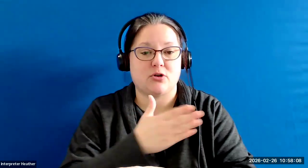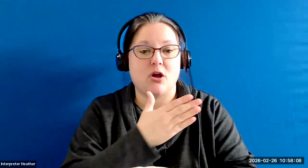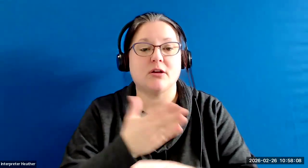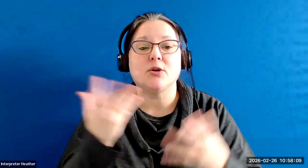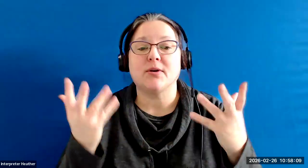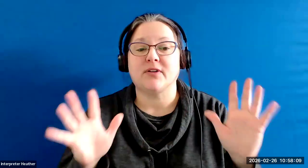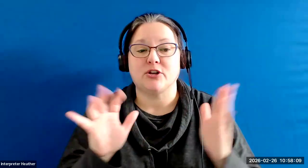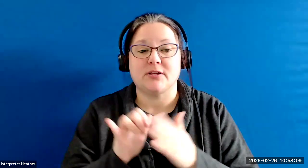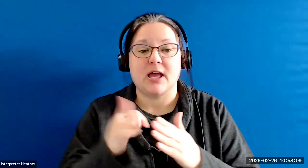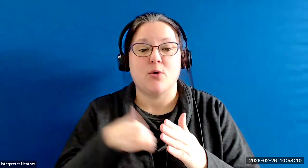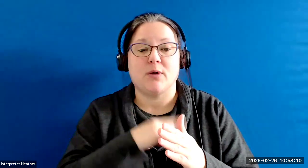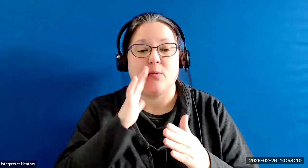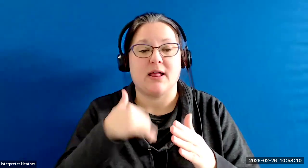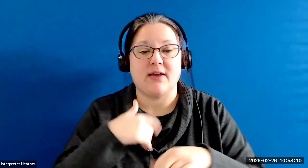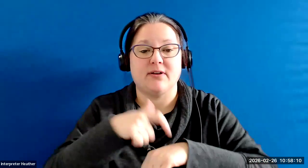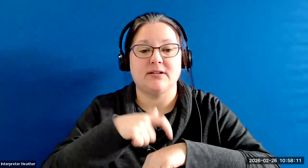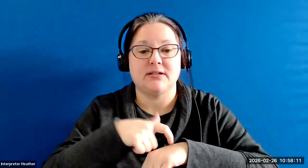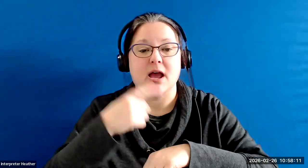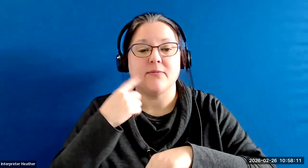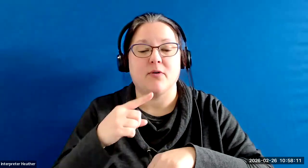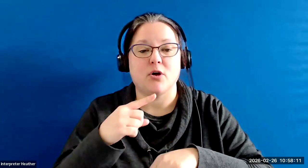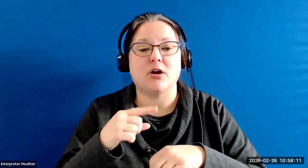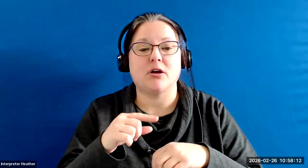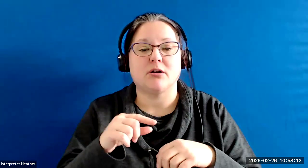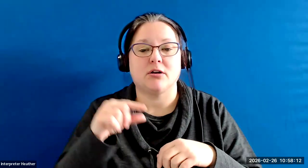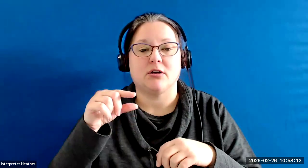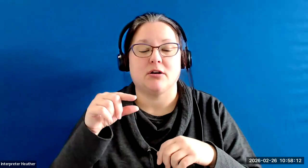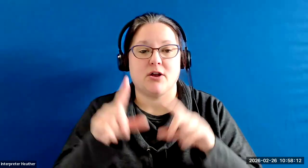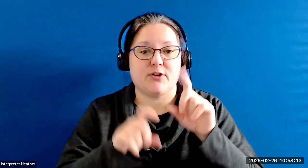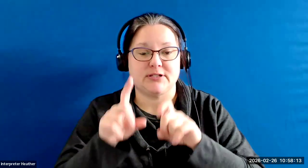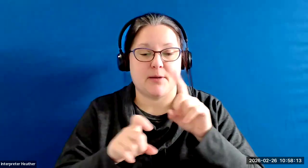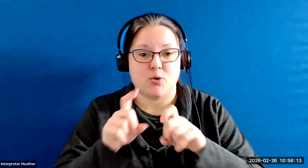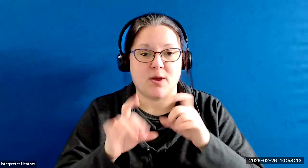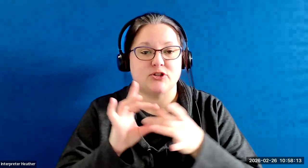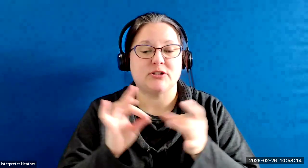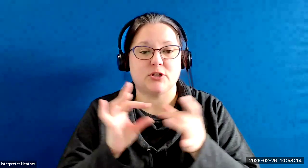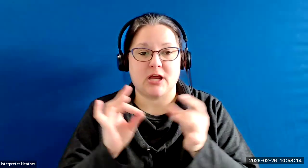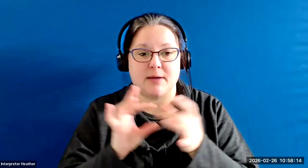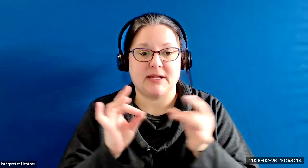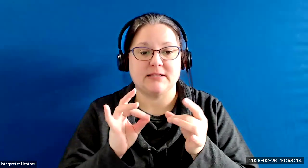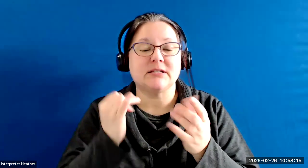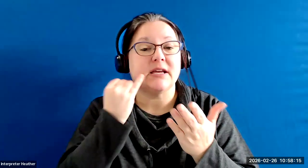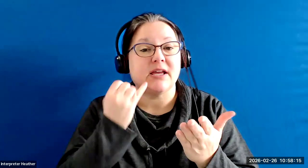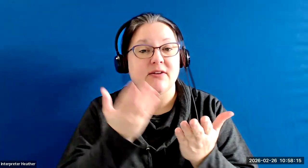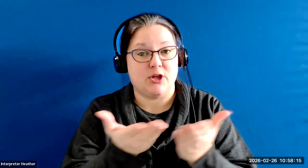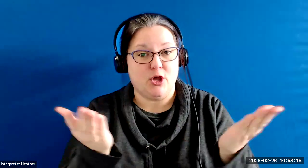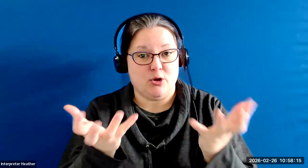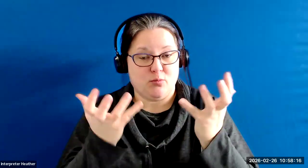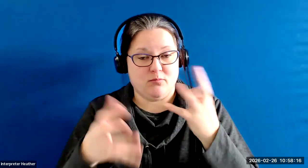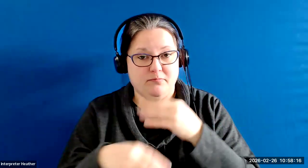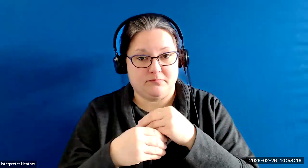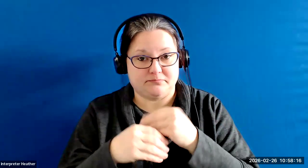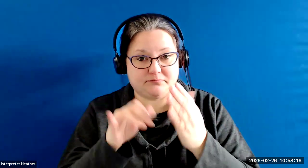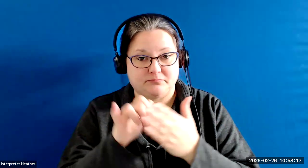the song, we'll have time for just a few questions or comments if anyone would like